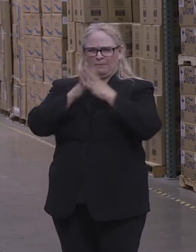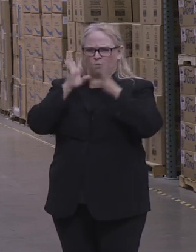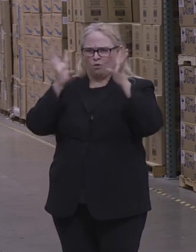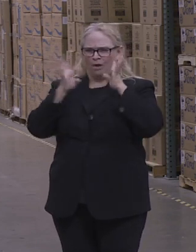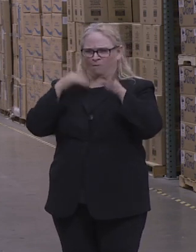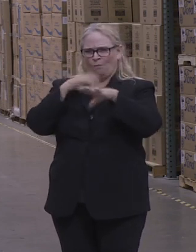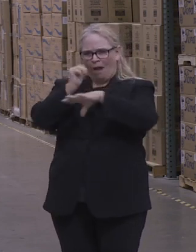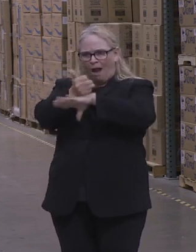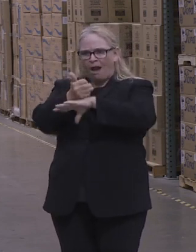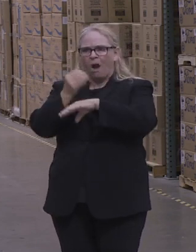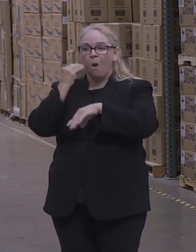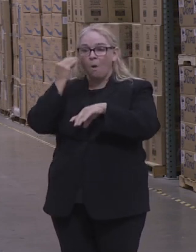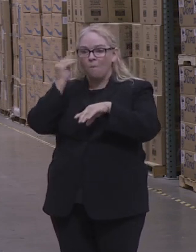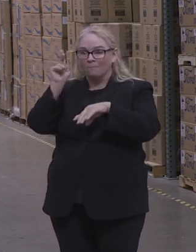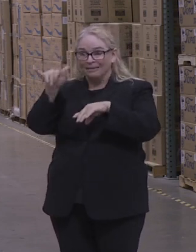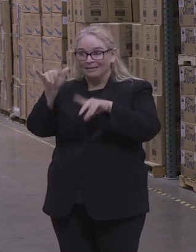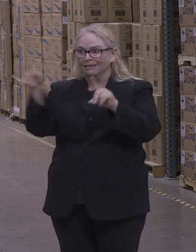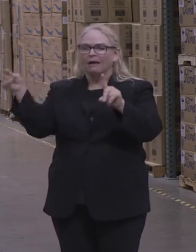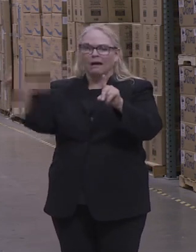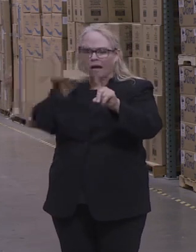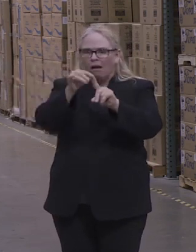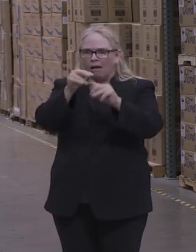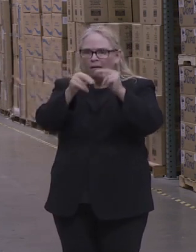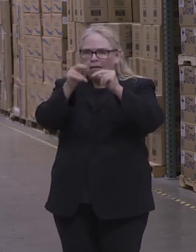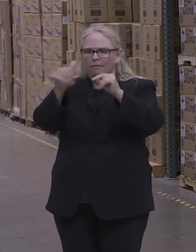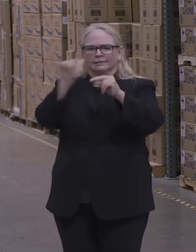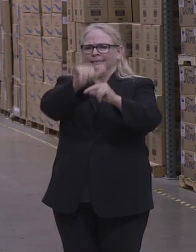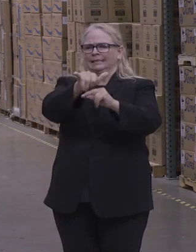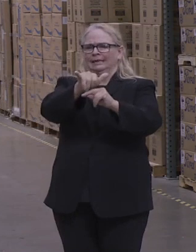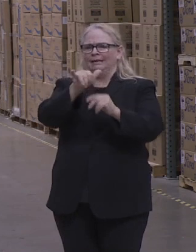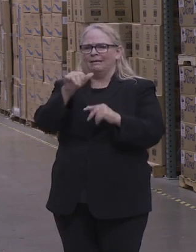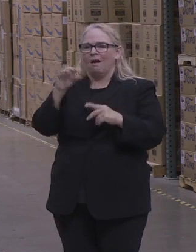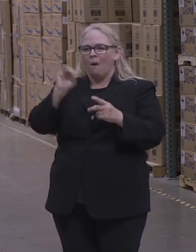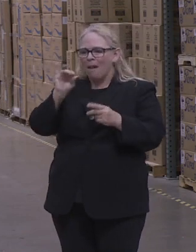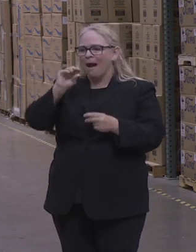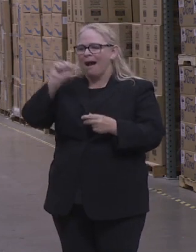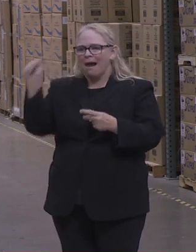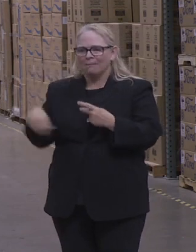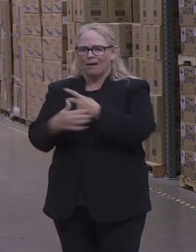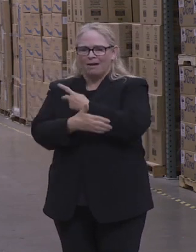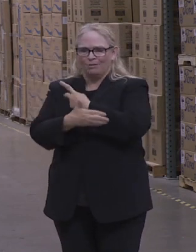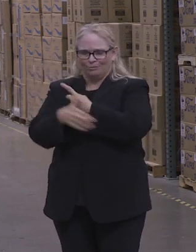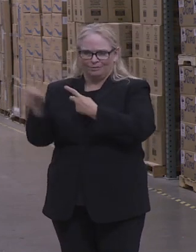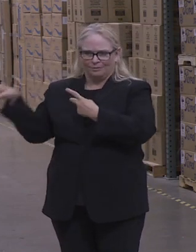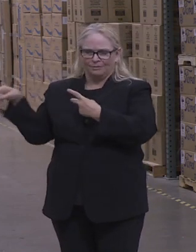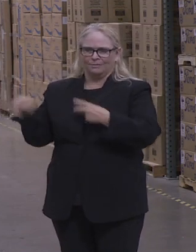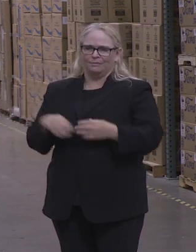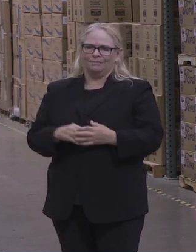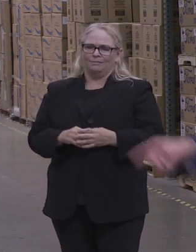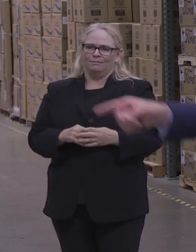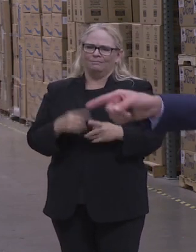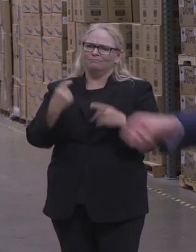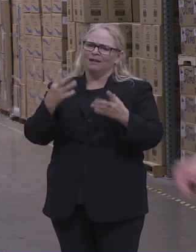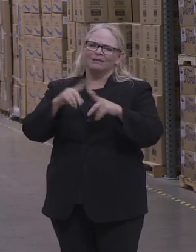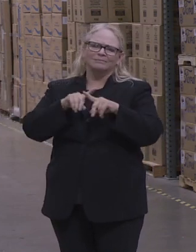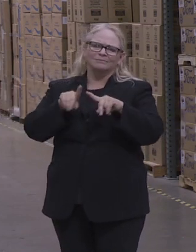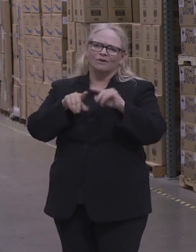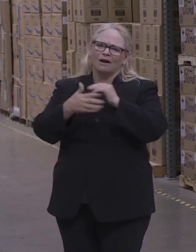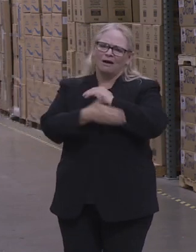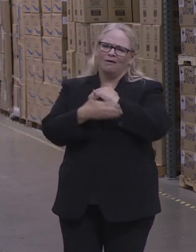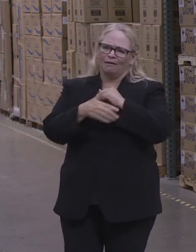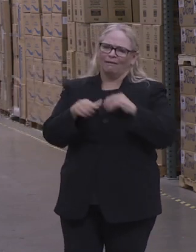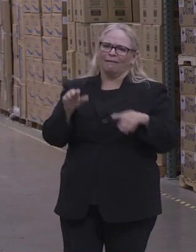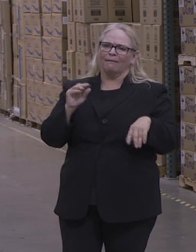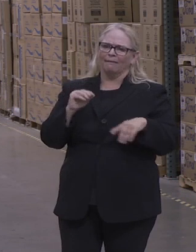Oakland, Alameda County, as it relates to the work Libby Schaaf's doing, but also all the other mayors from San Ricardo, to the great work Darrell